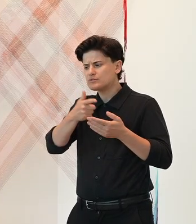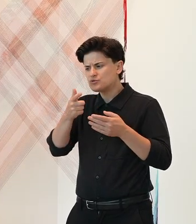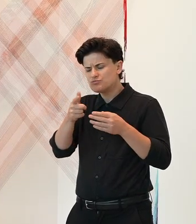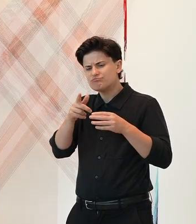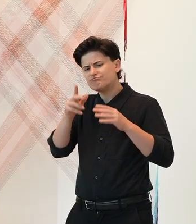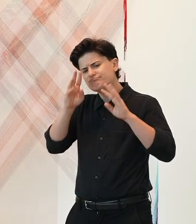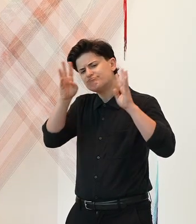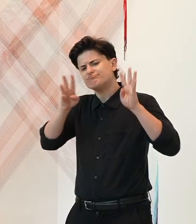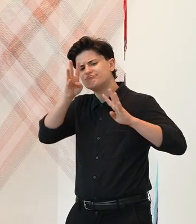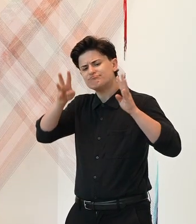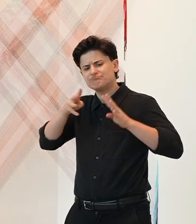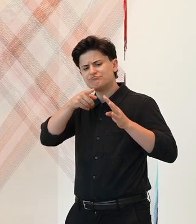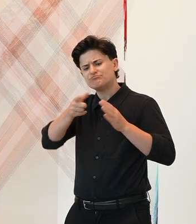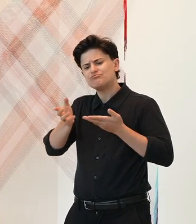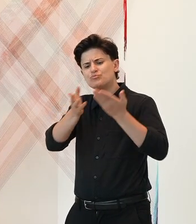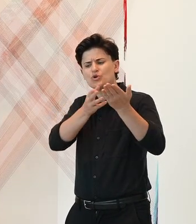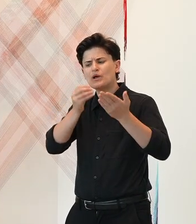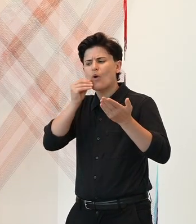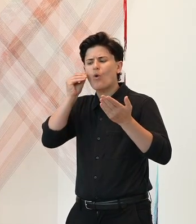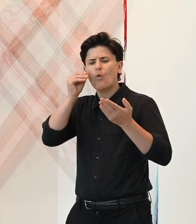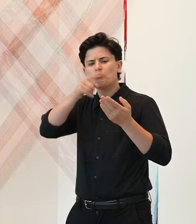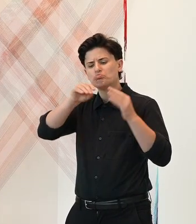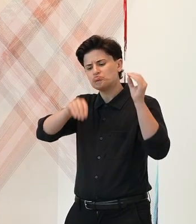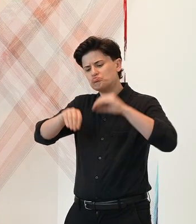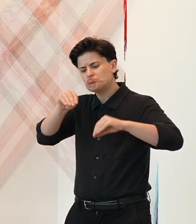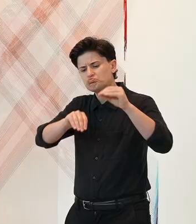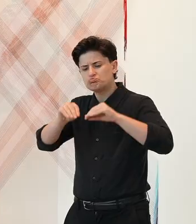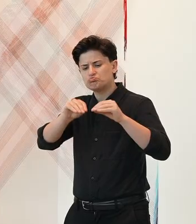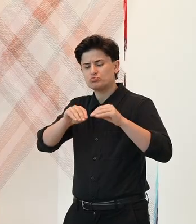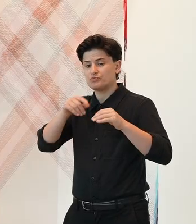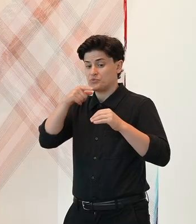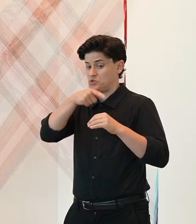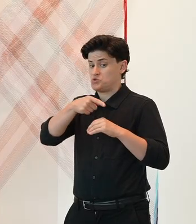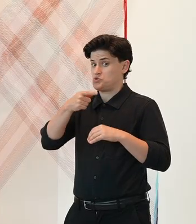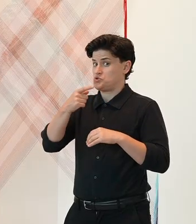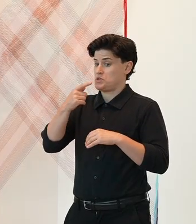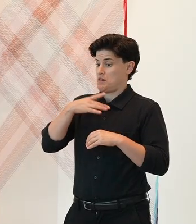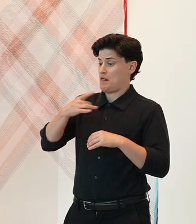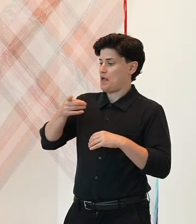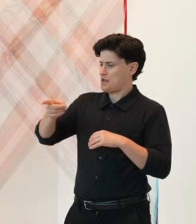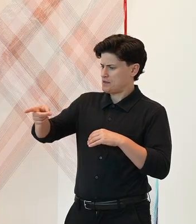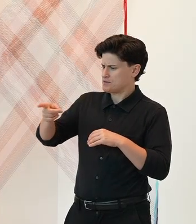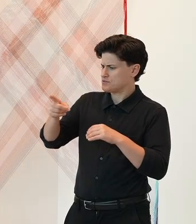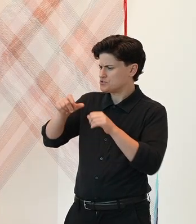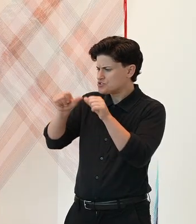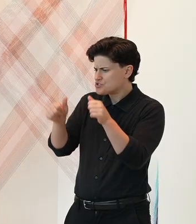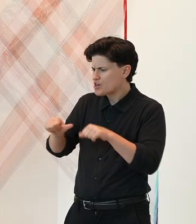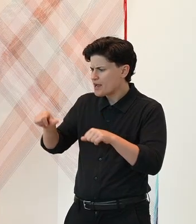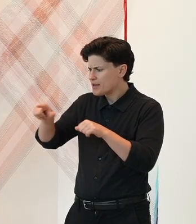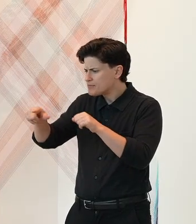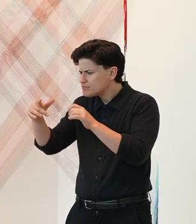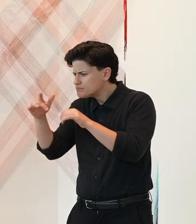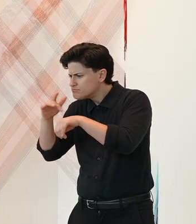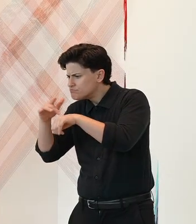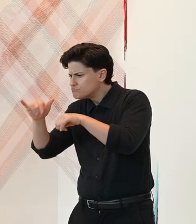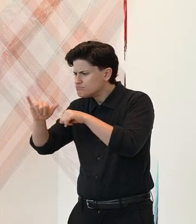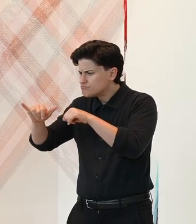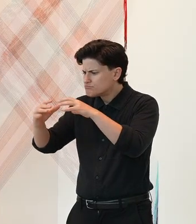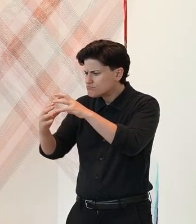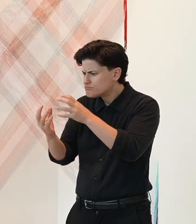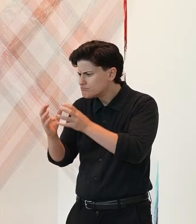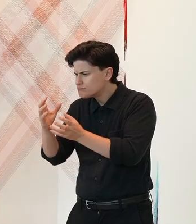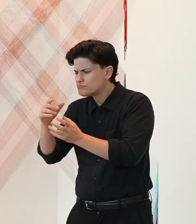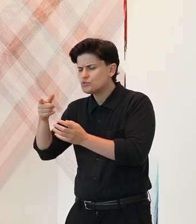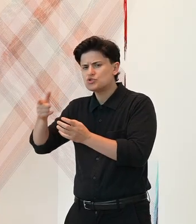it home and, see if you can think of something to do, because she thought that was neat and she was going to go try.